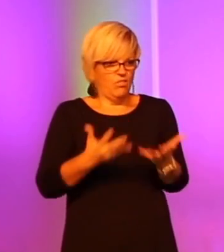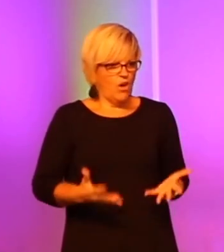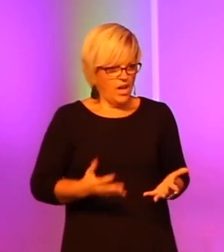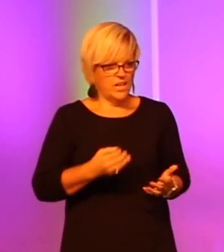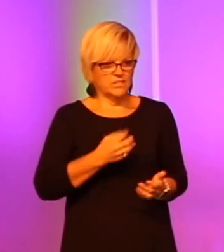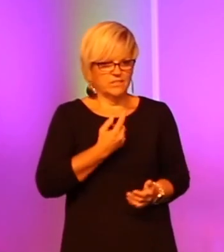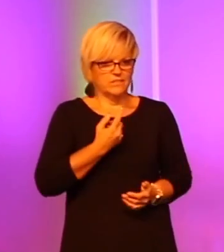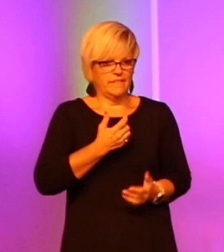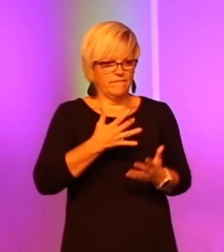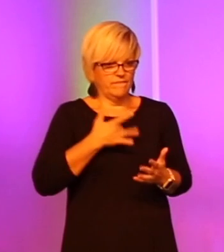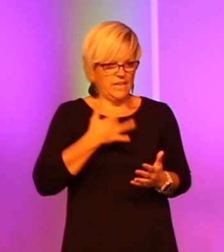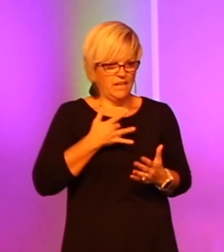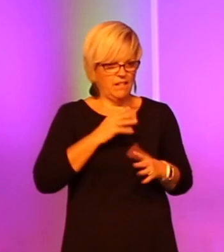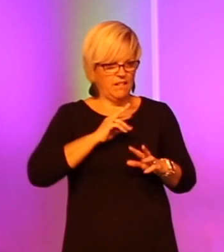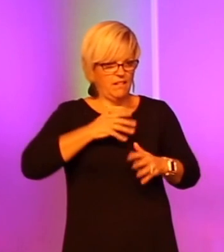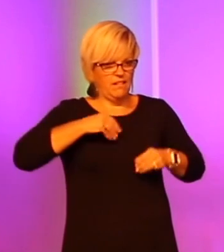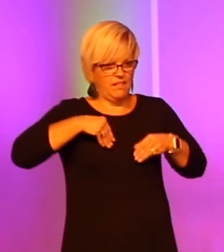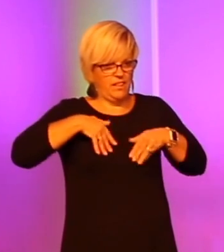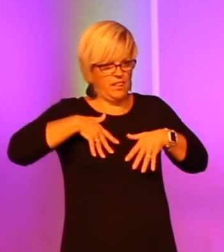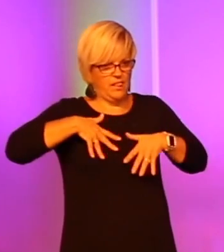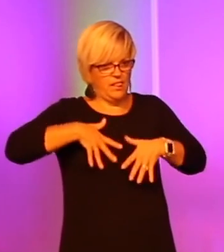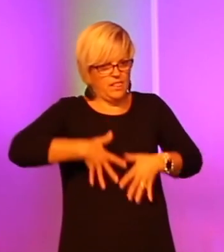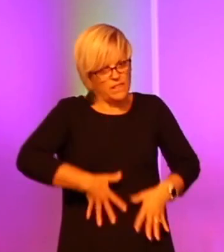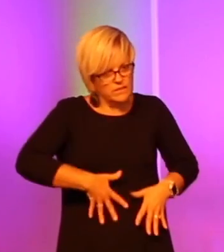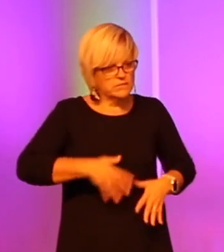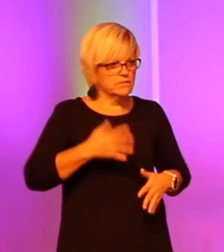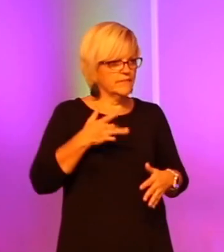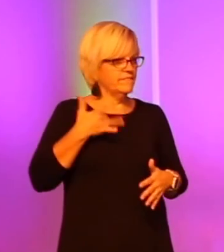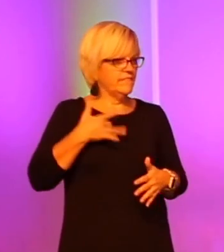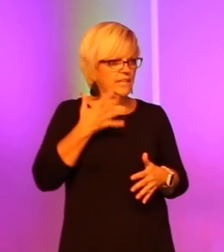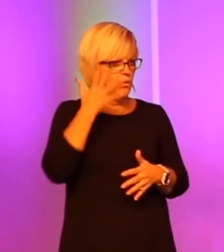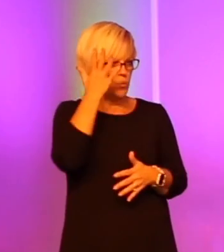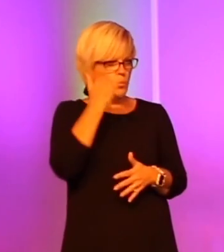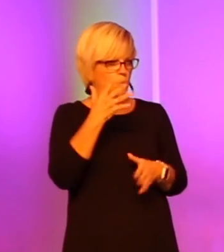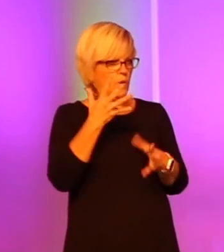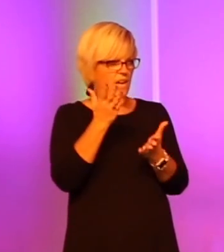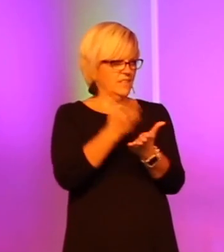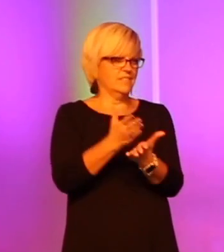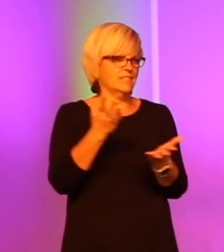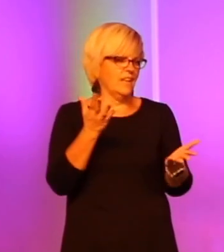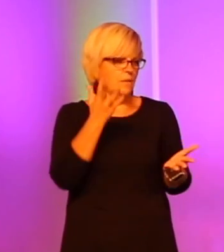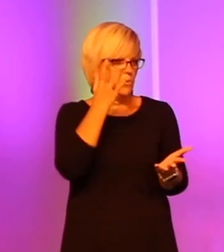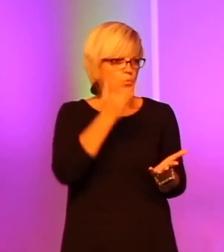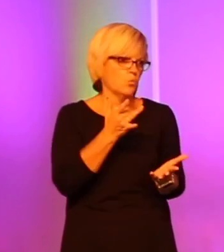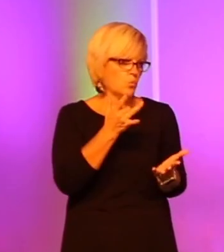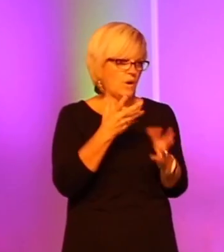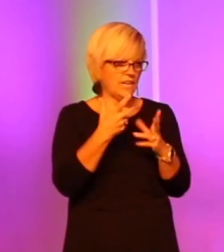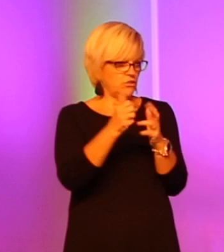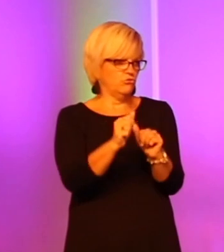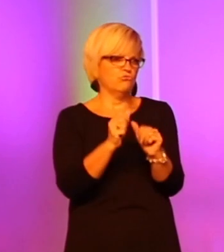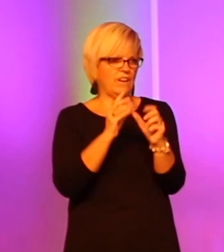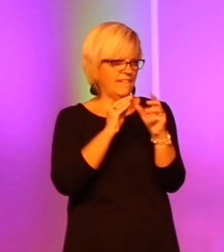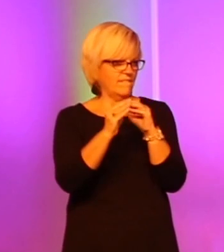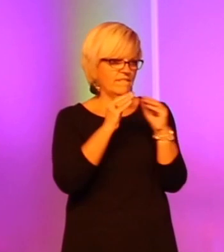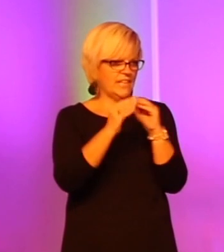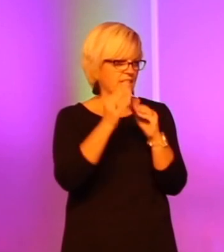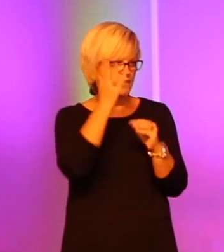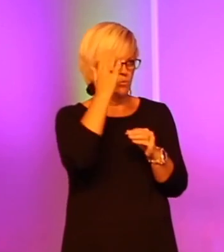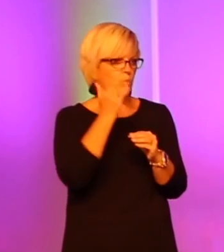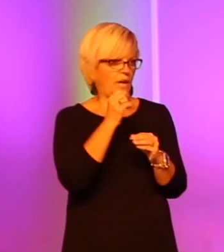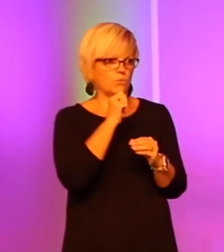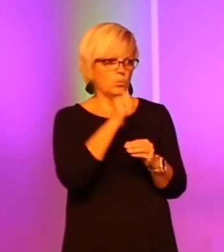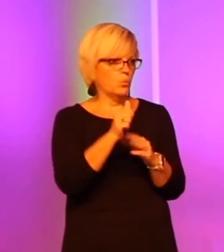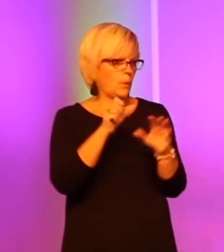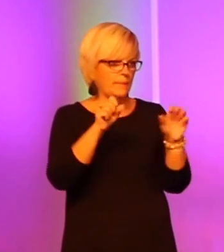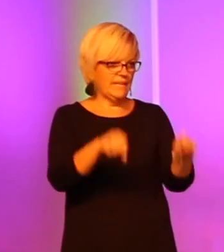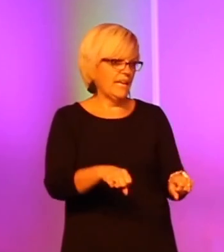We feel so in despair that why should I even try to stop? Why should I even try to fix it? I won't be